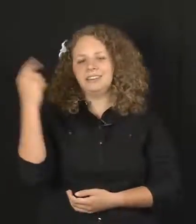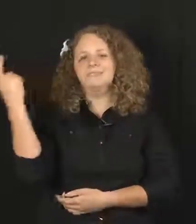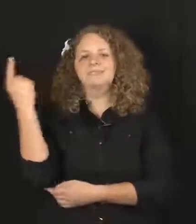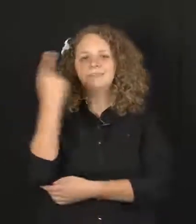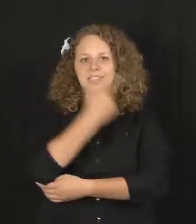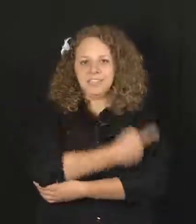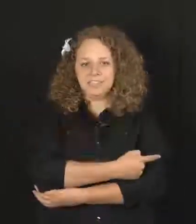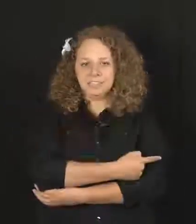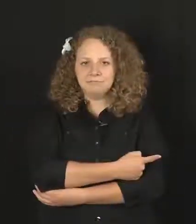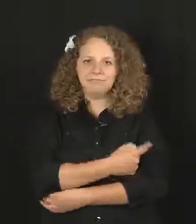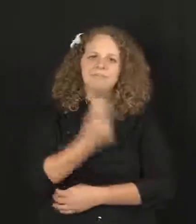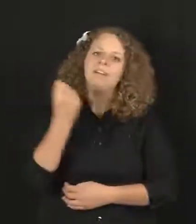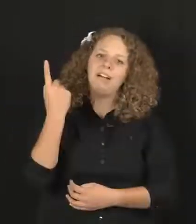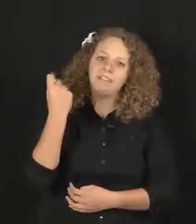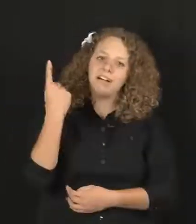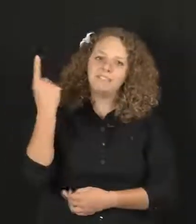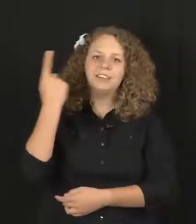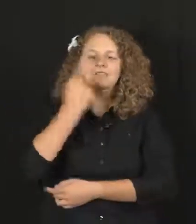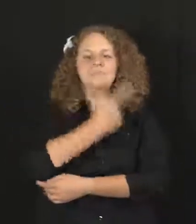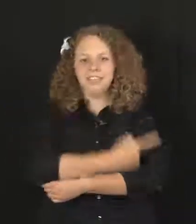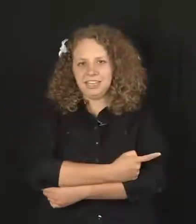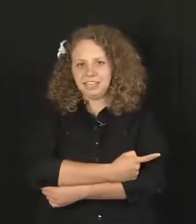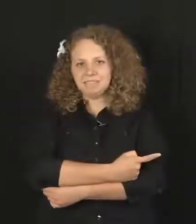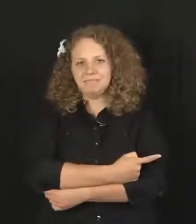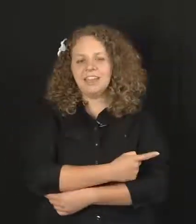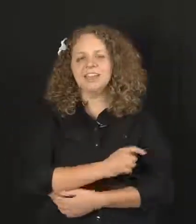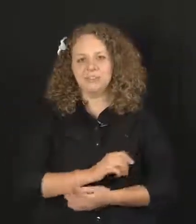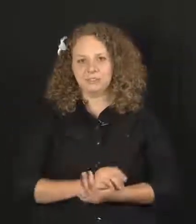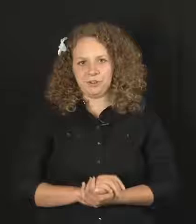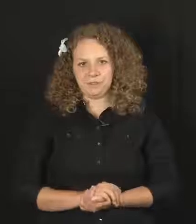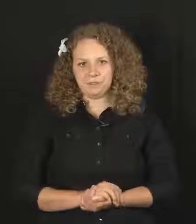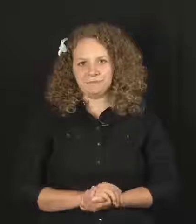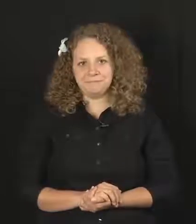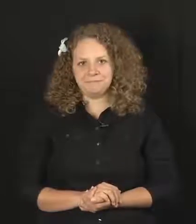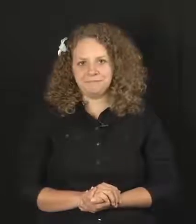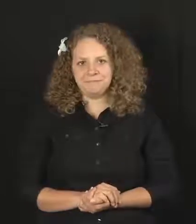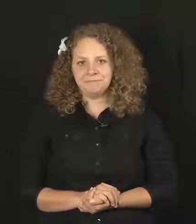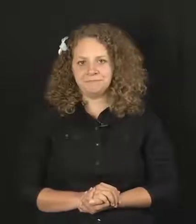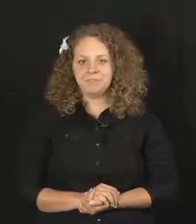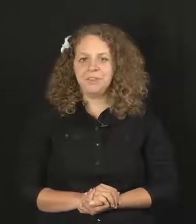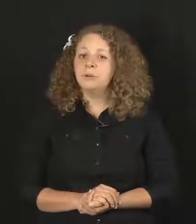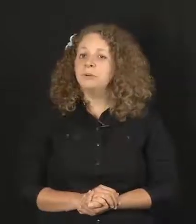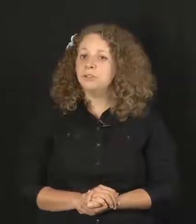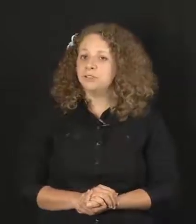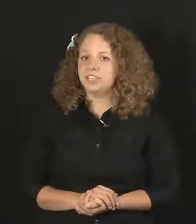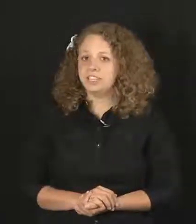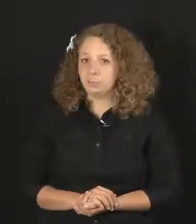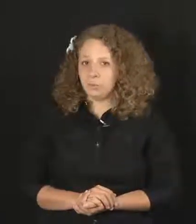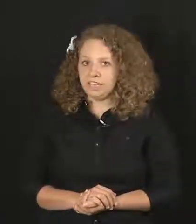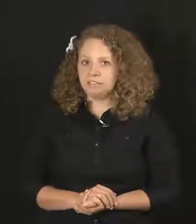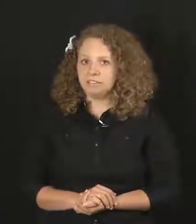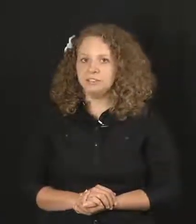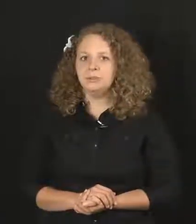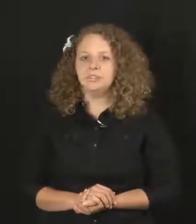10 days, 11 days, and so forth. When you are signing weeks, you